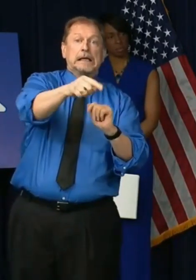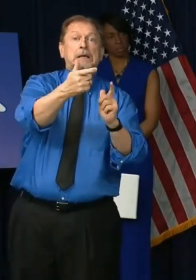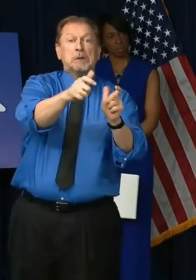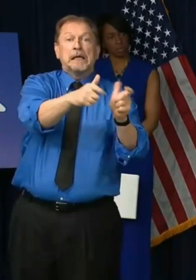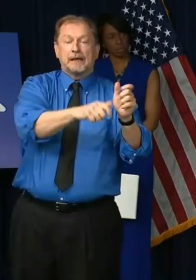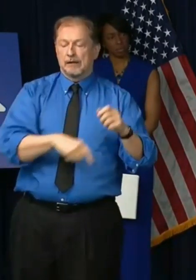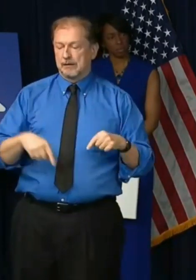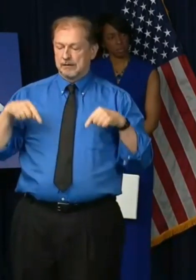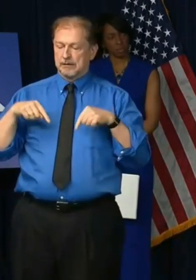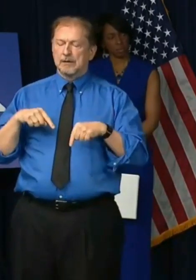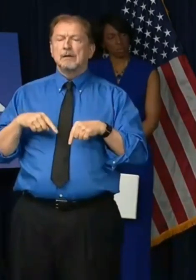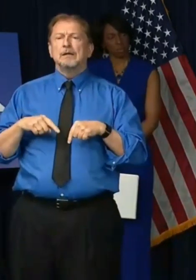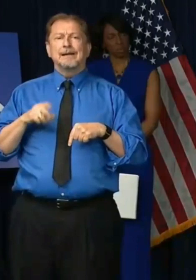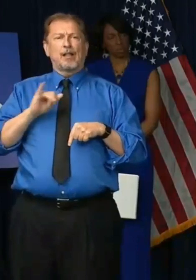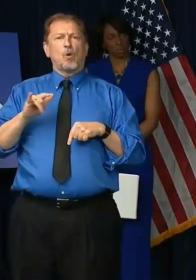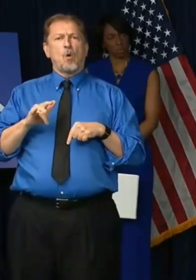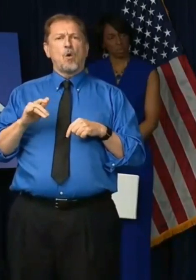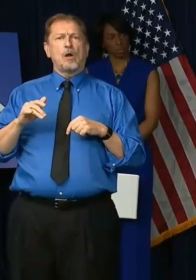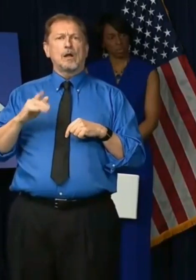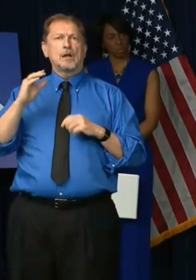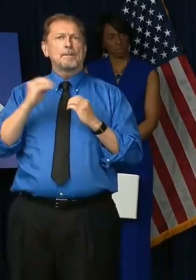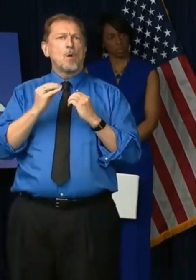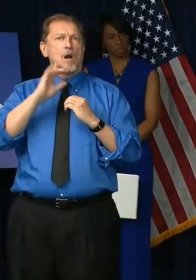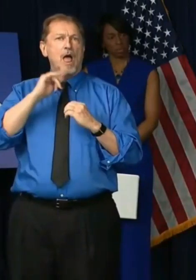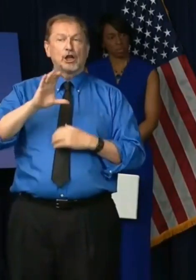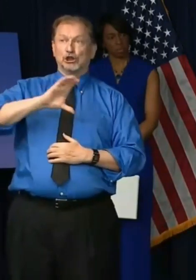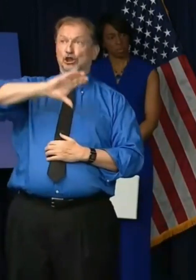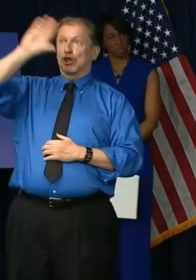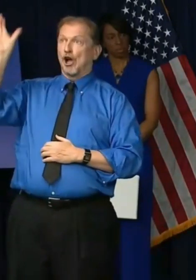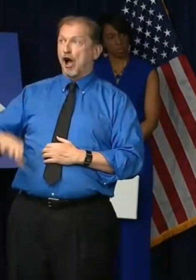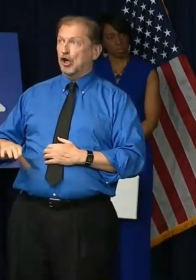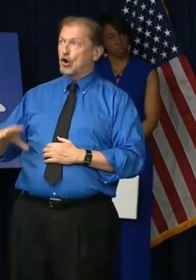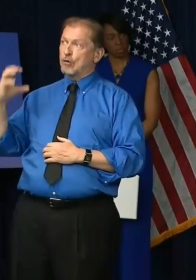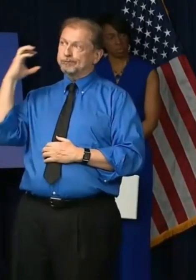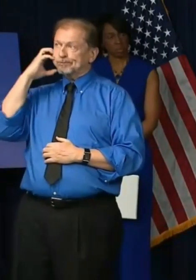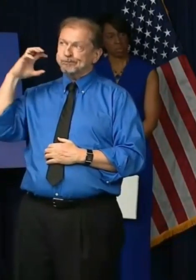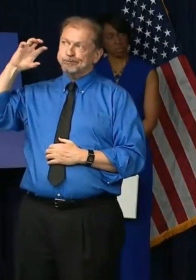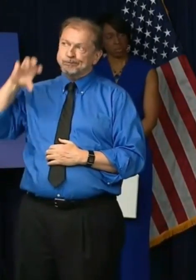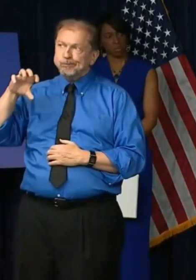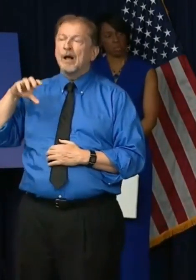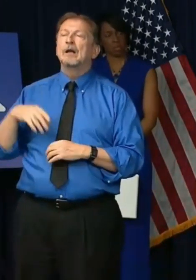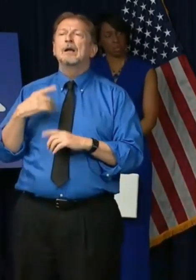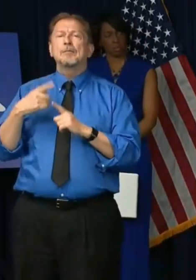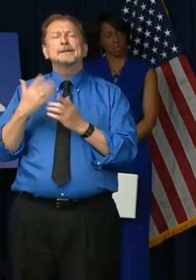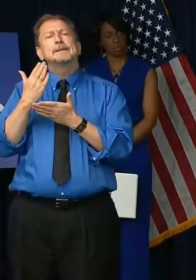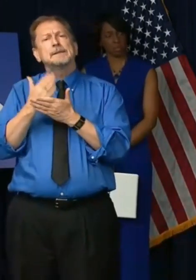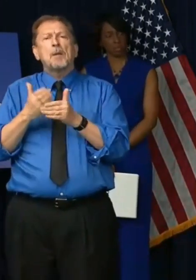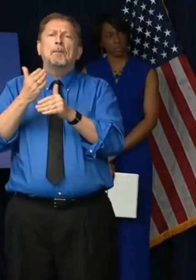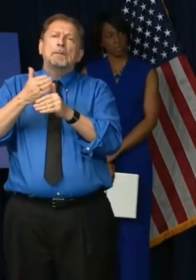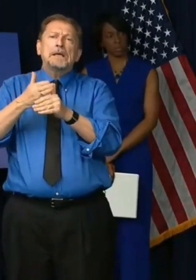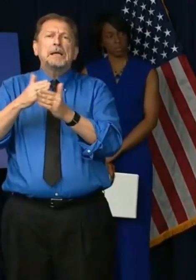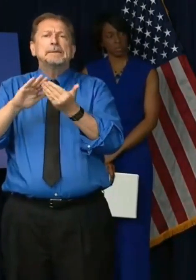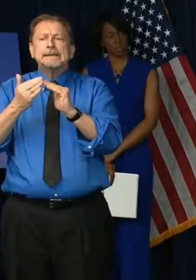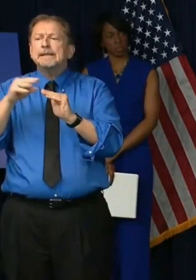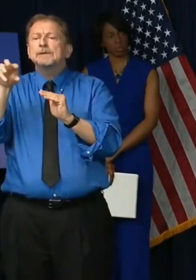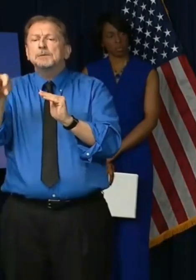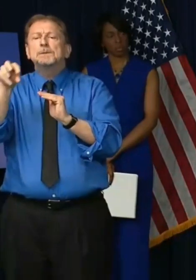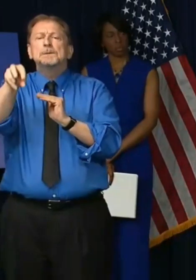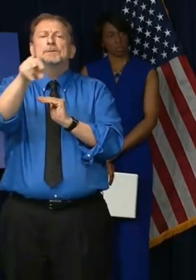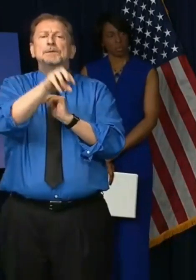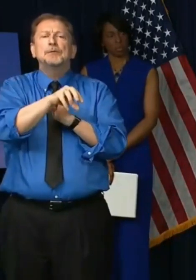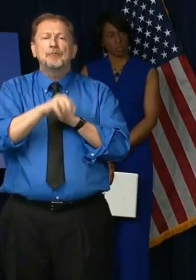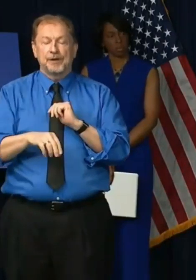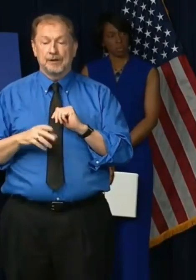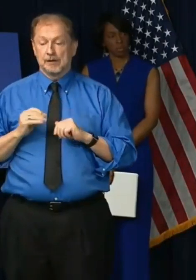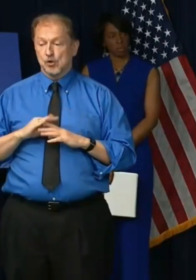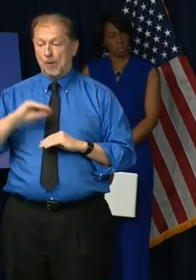Illinois has Chicago, which is a massive city, and some medium-sized cities. So there are a lot of, so you see